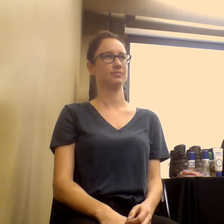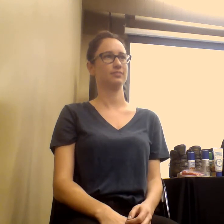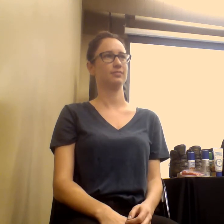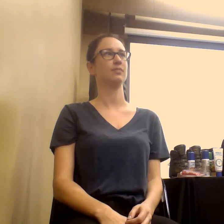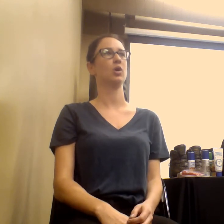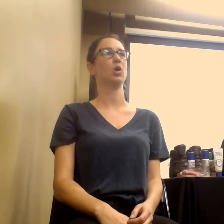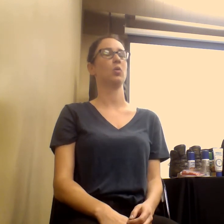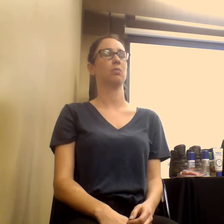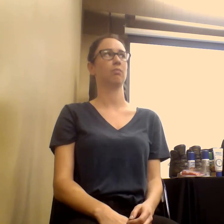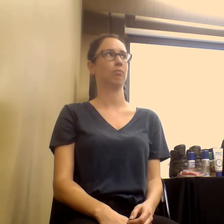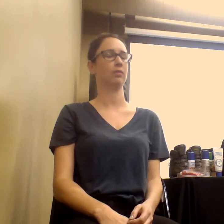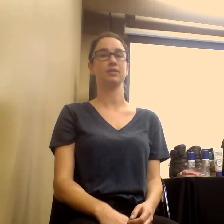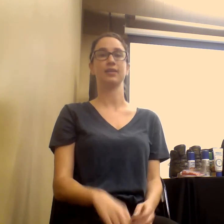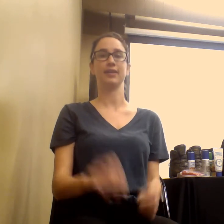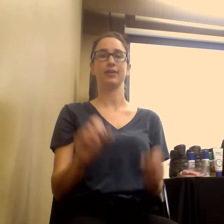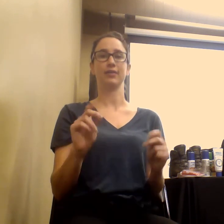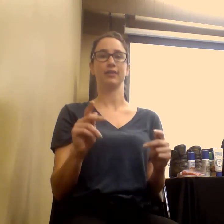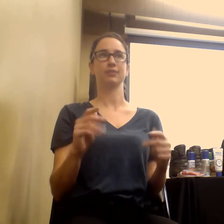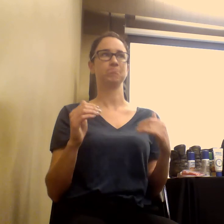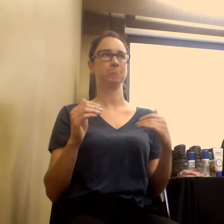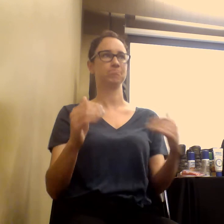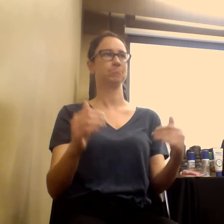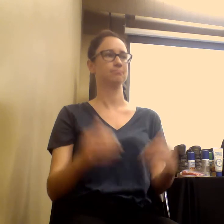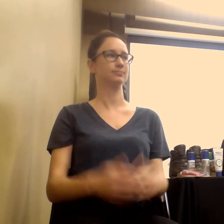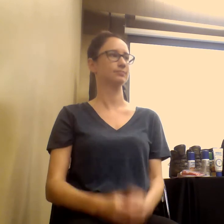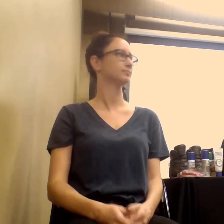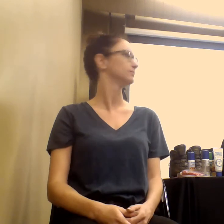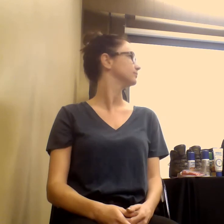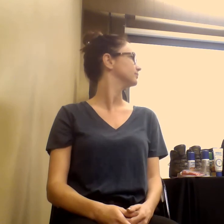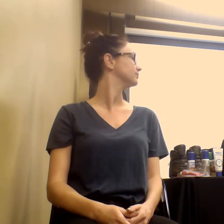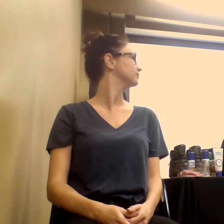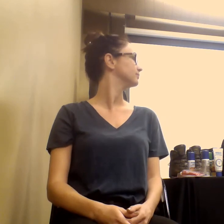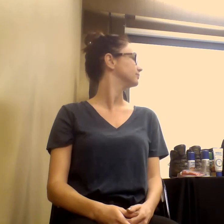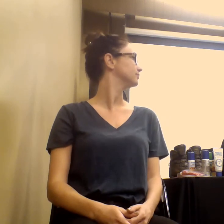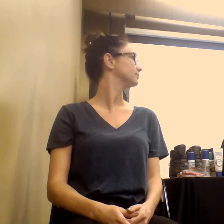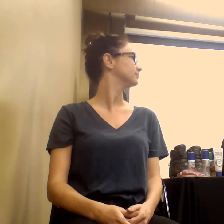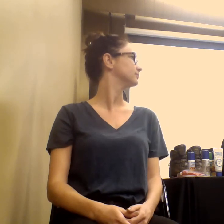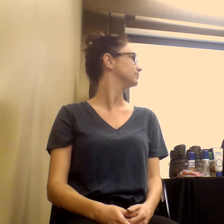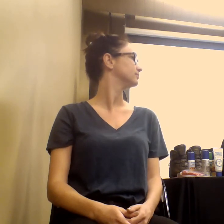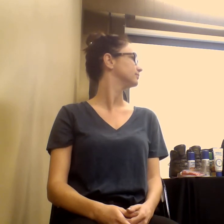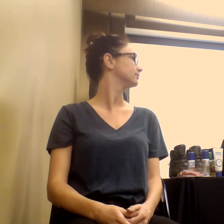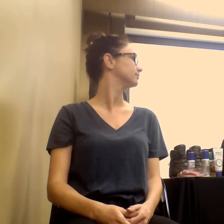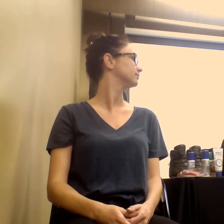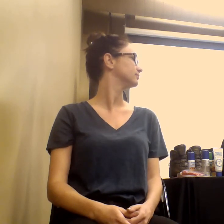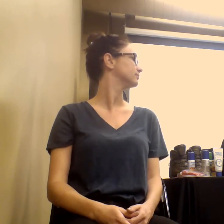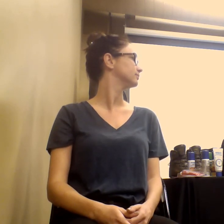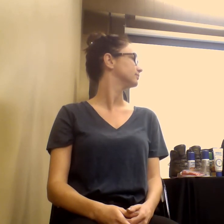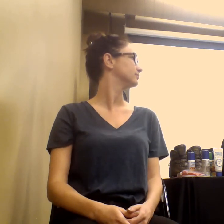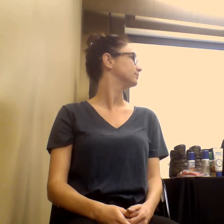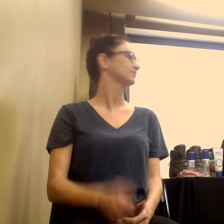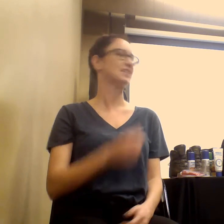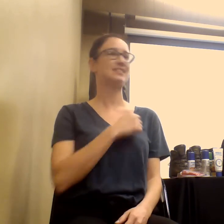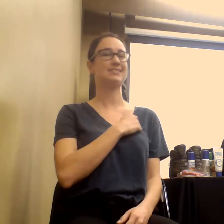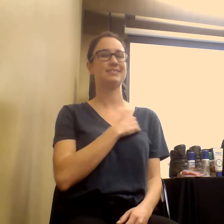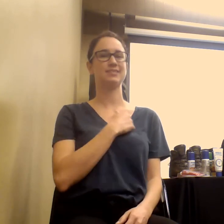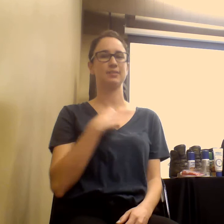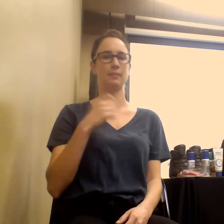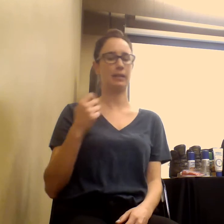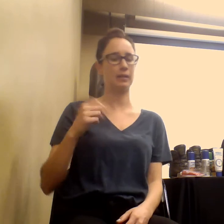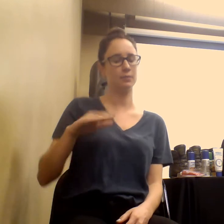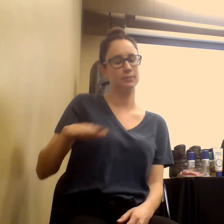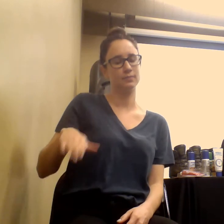Okay, I'm gonna go ahead and get started. Forgive me, I've been running around, was a little late getting here, getting prepared for this class.